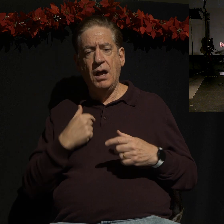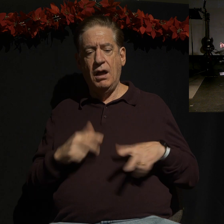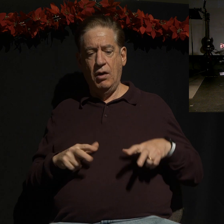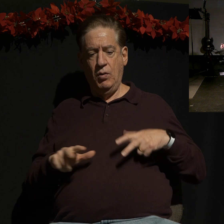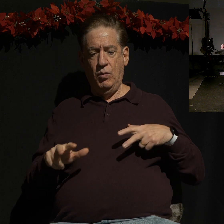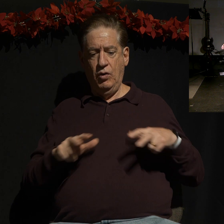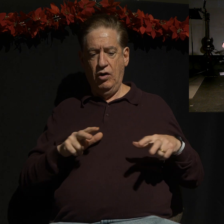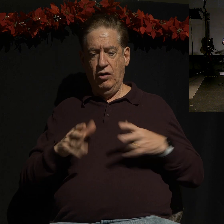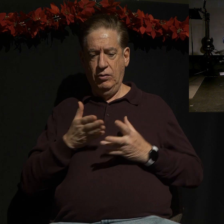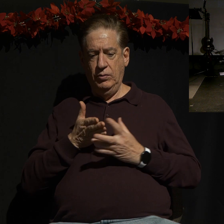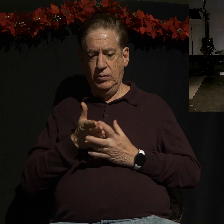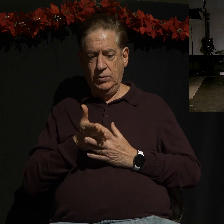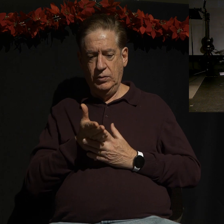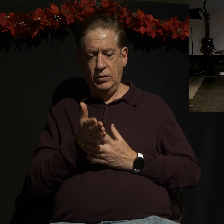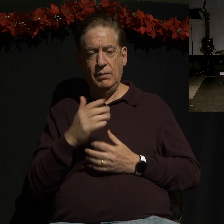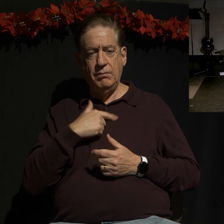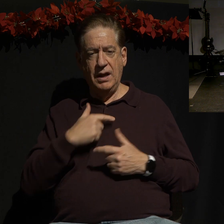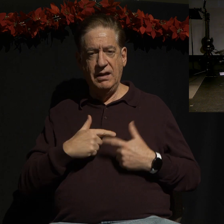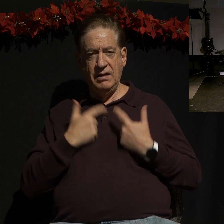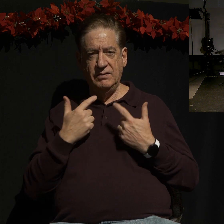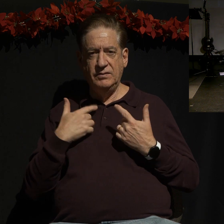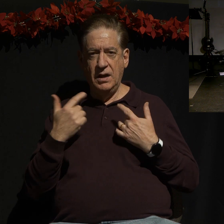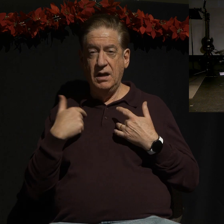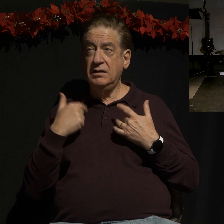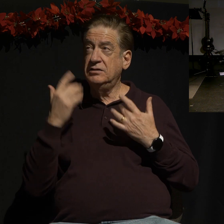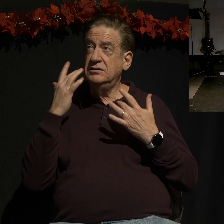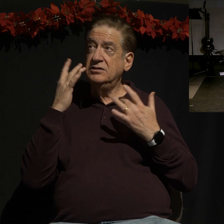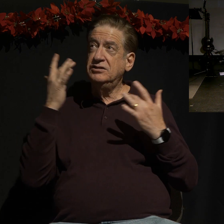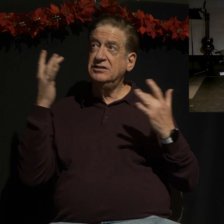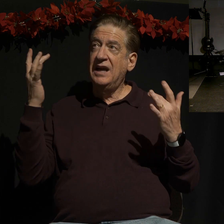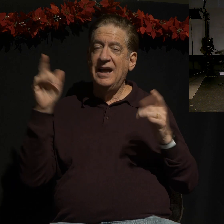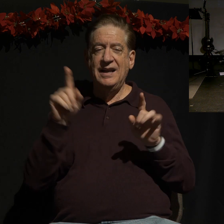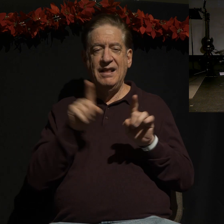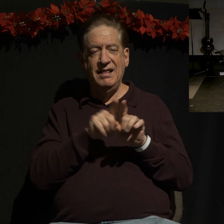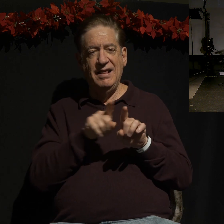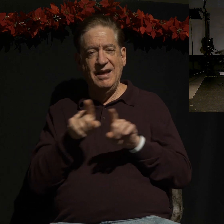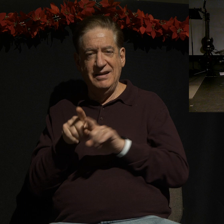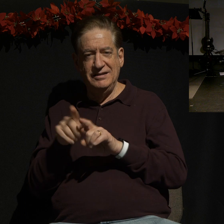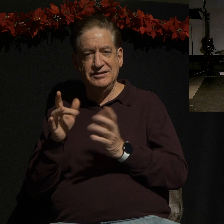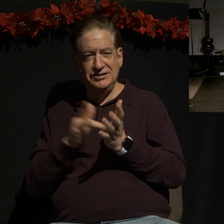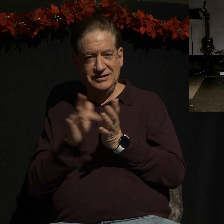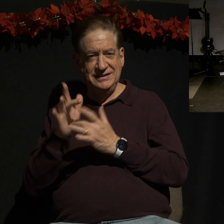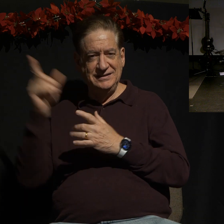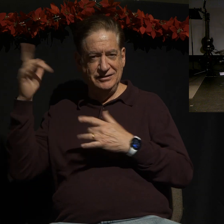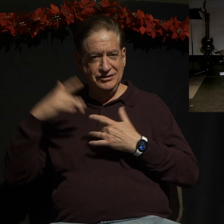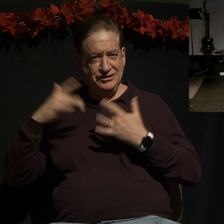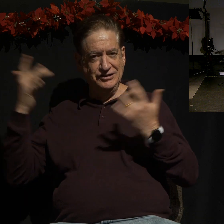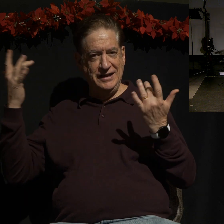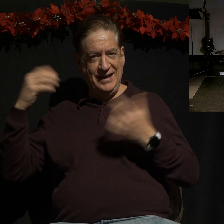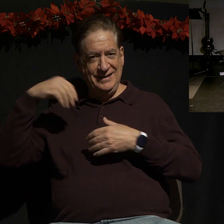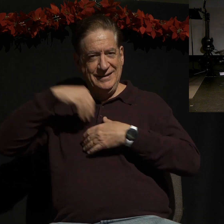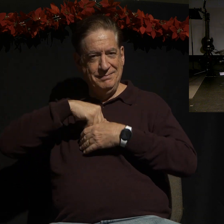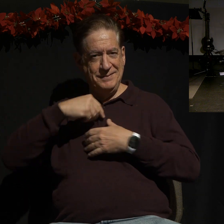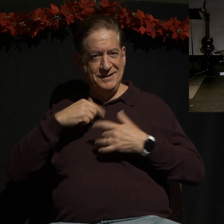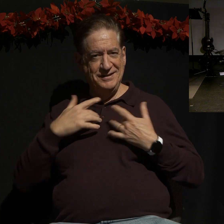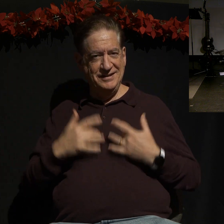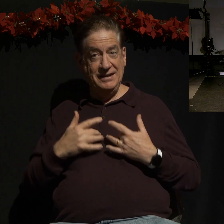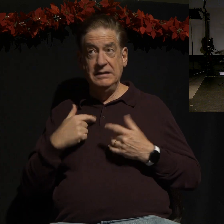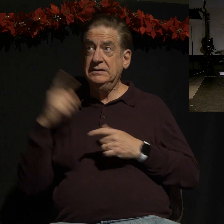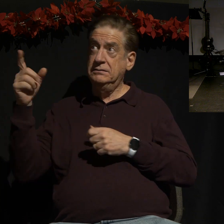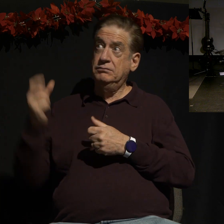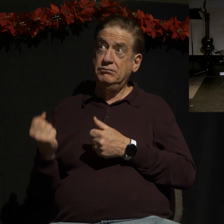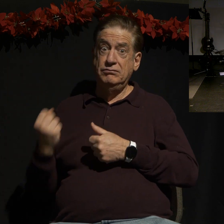my life, I shine like Jesus did in there. It means that He is my priority. So when I make